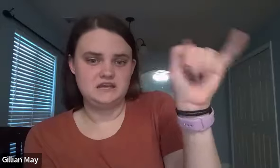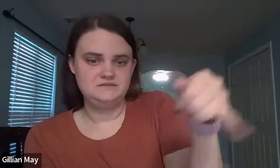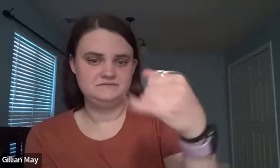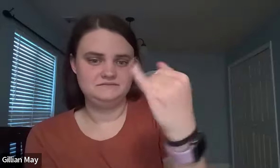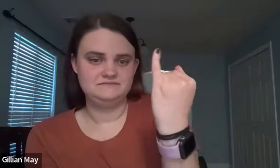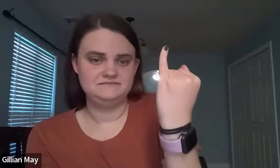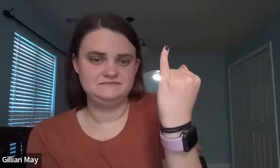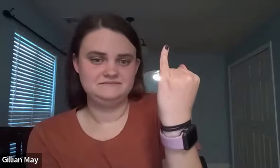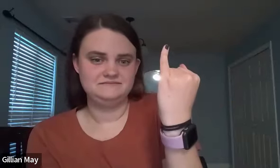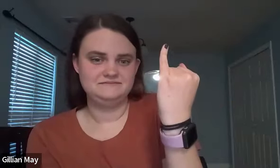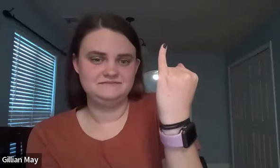J,